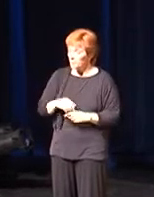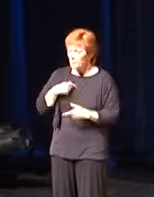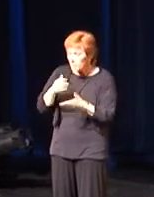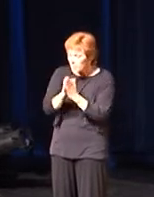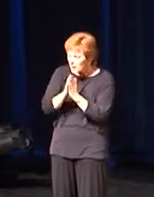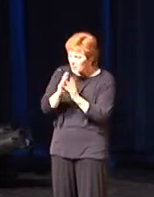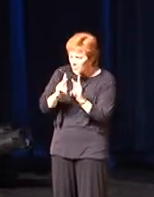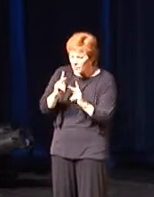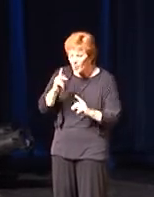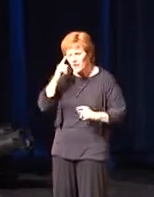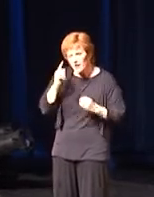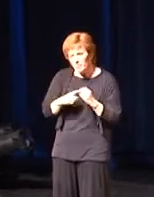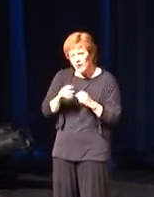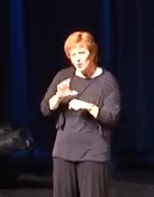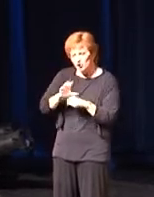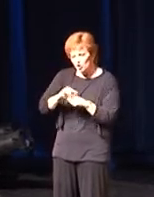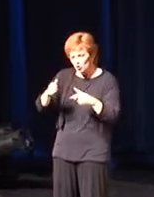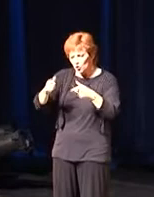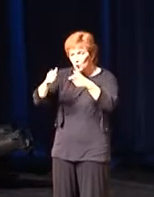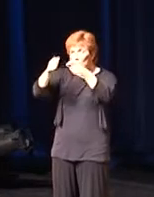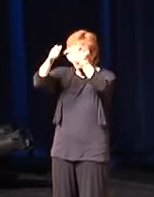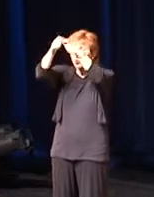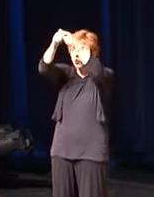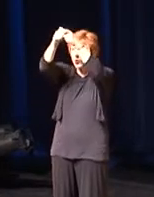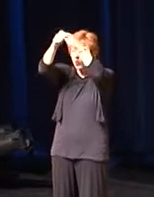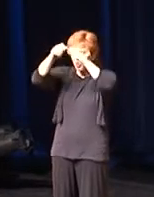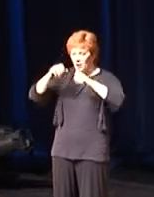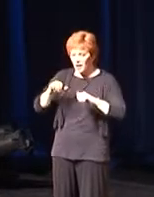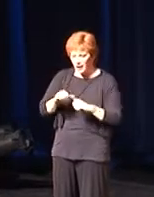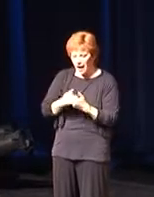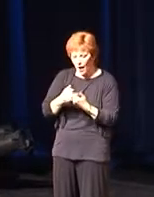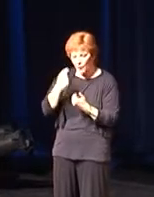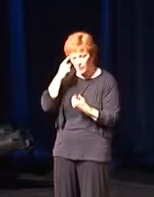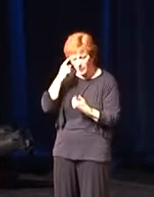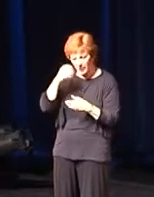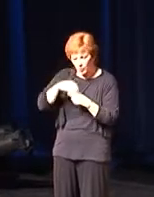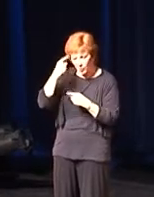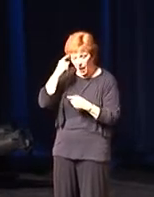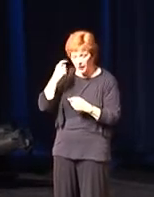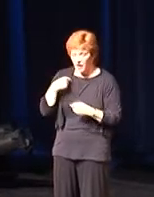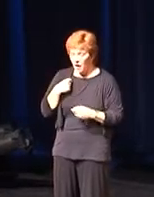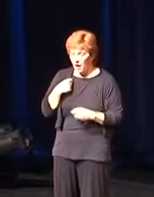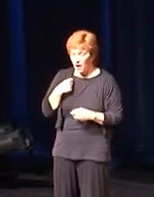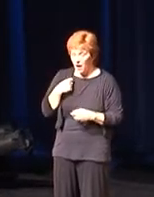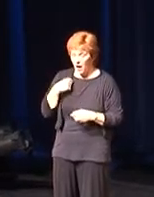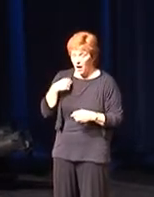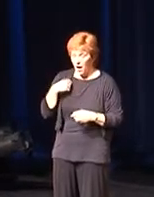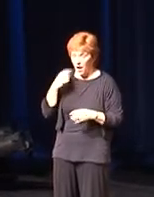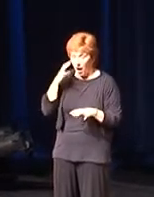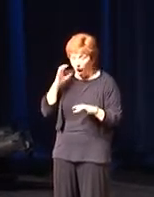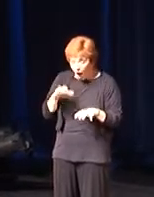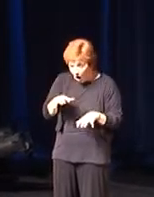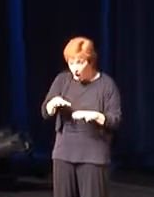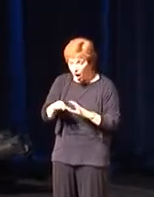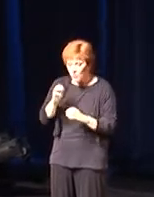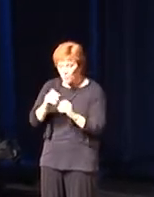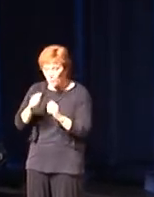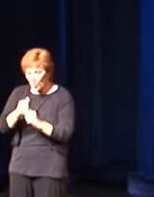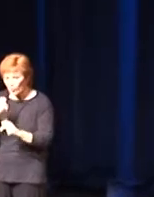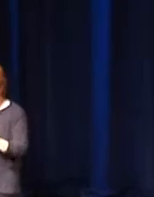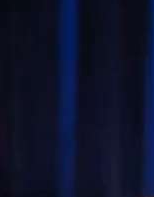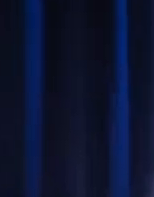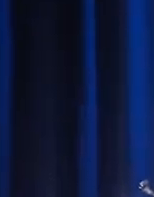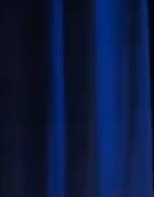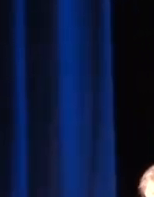people, think about a church steeple. How does it come into your mind? And I was shocked to find out that most people saw